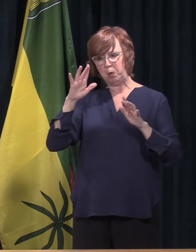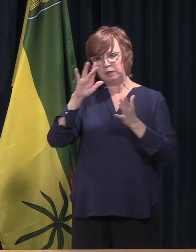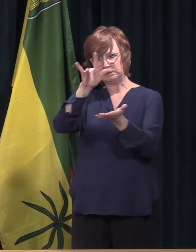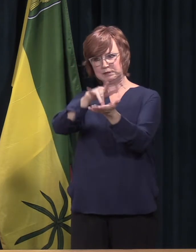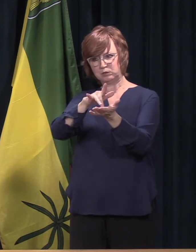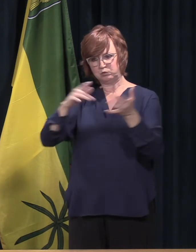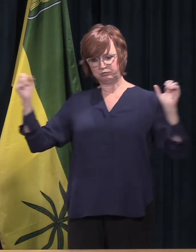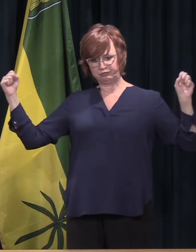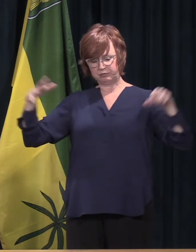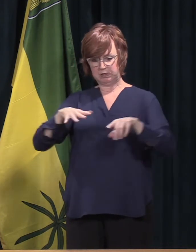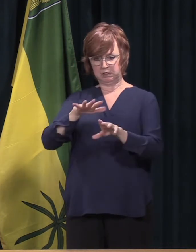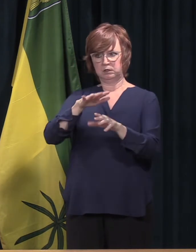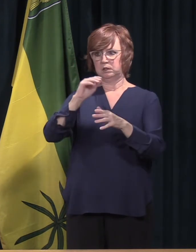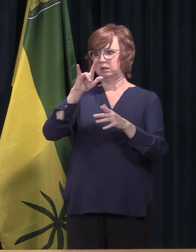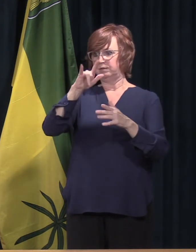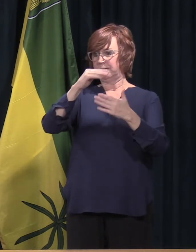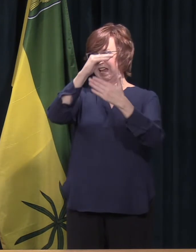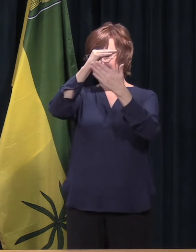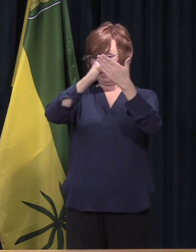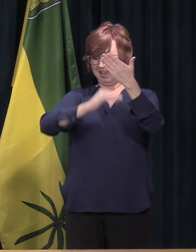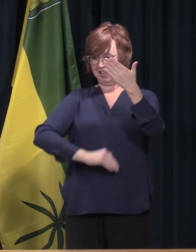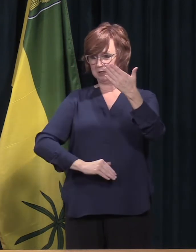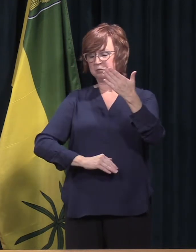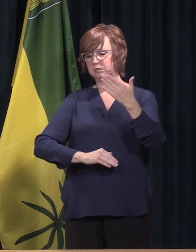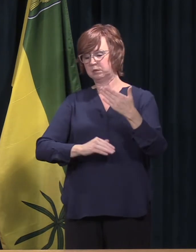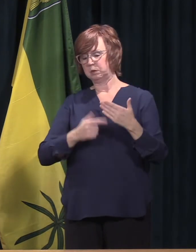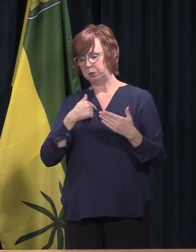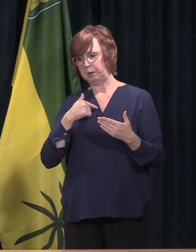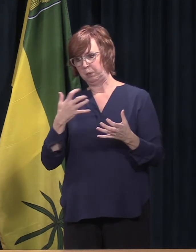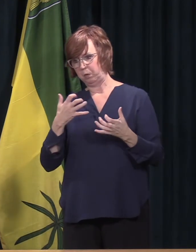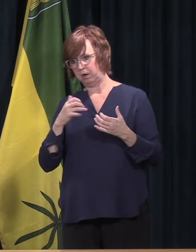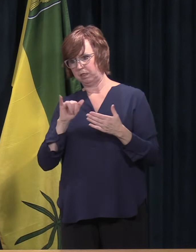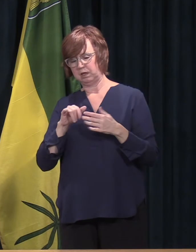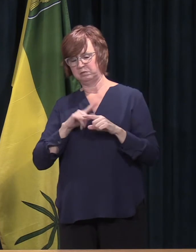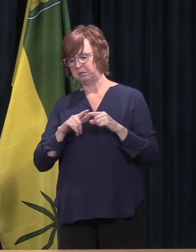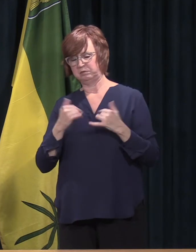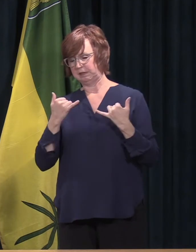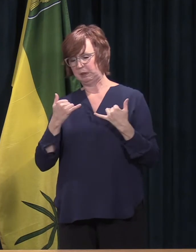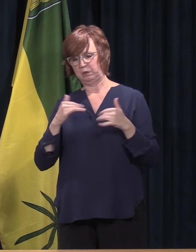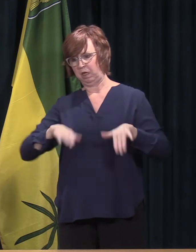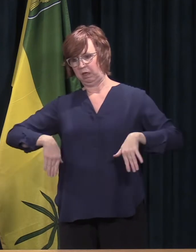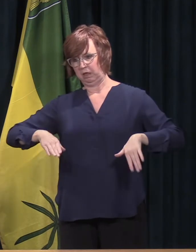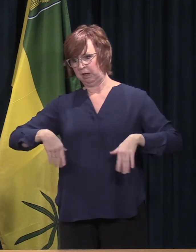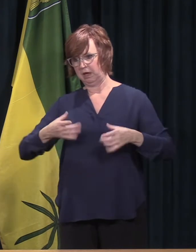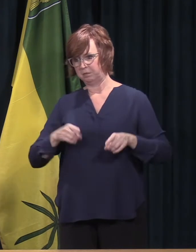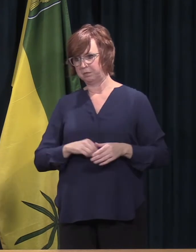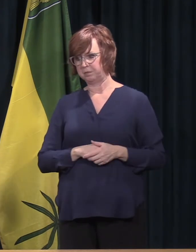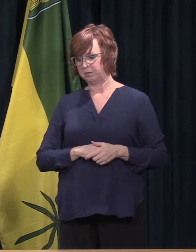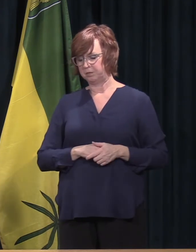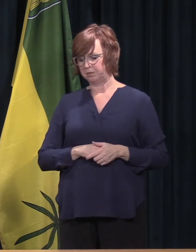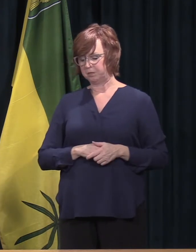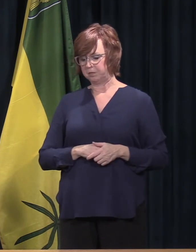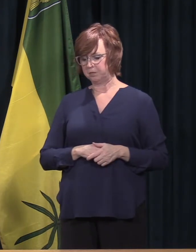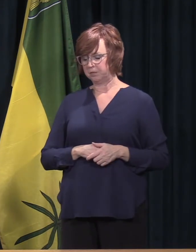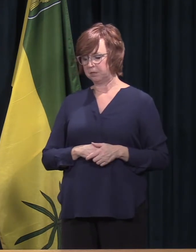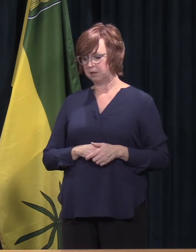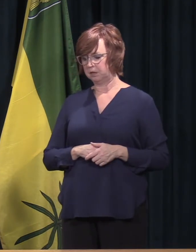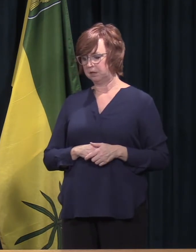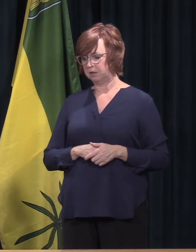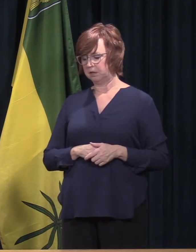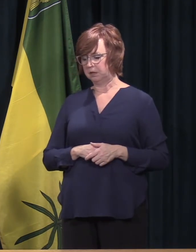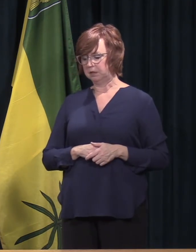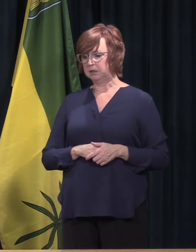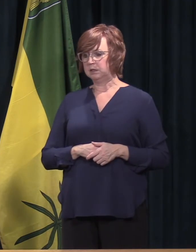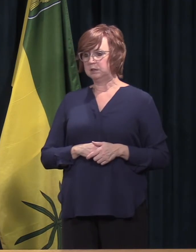last 14 days, you can check your flight. But we need to streamline that process actually, because even in the news release it's buried. It's